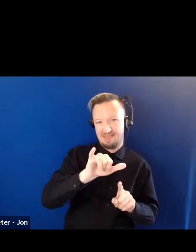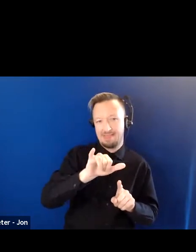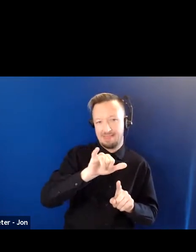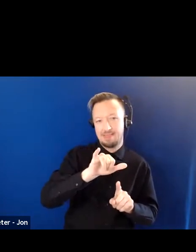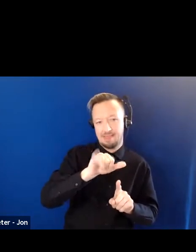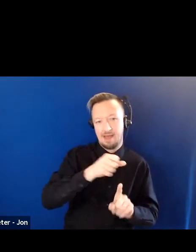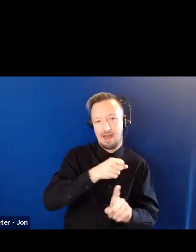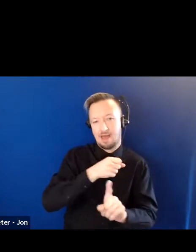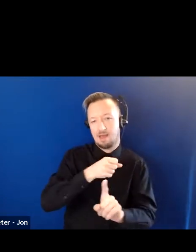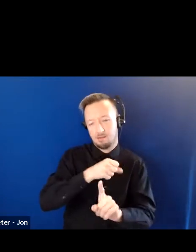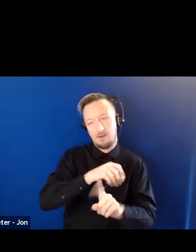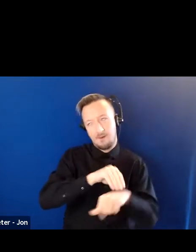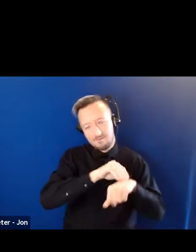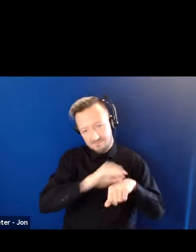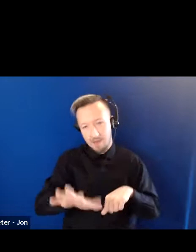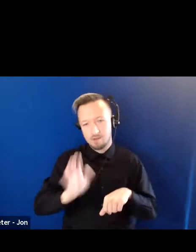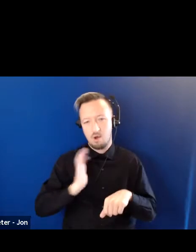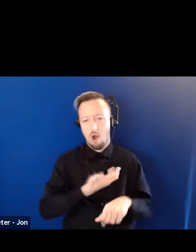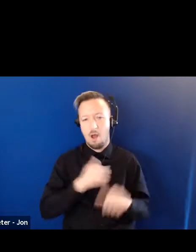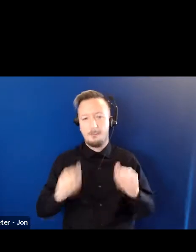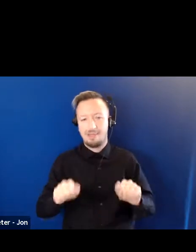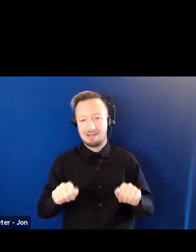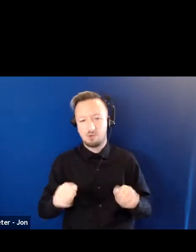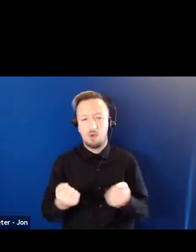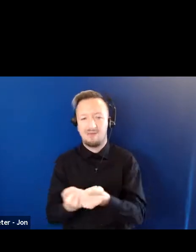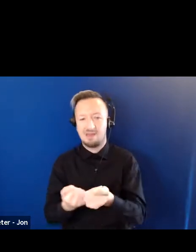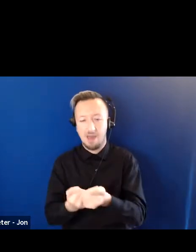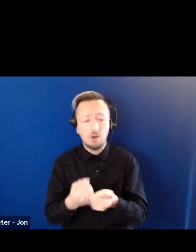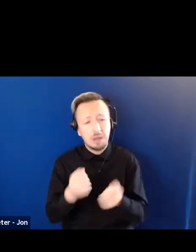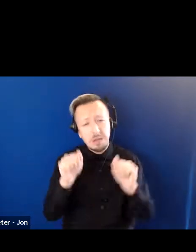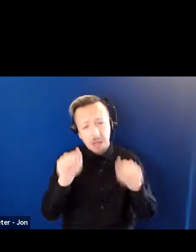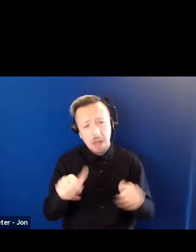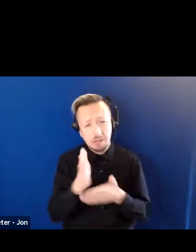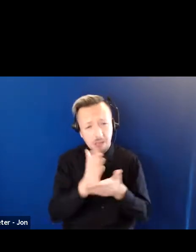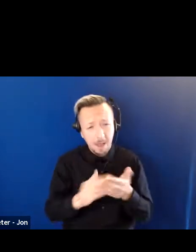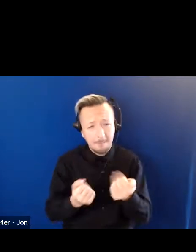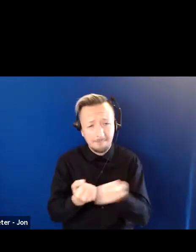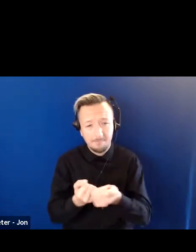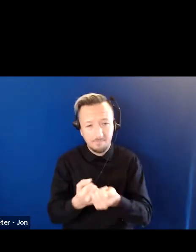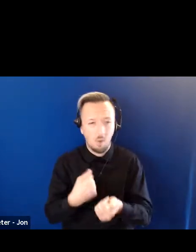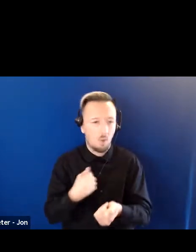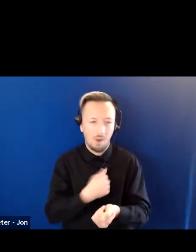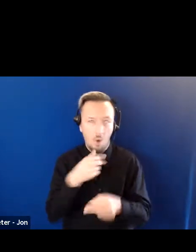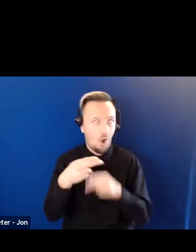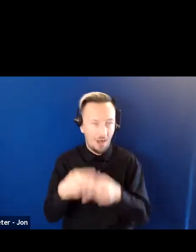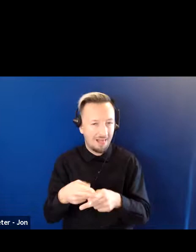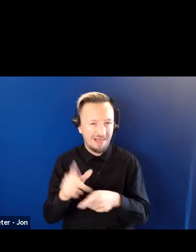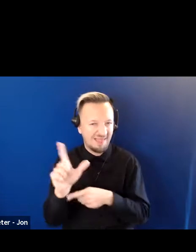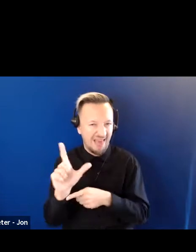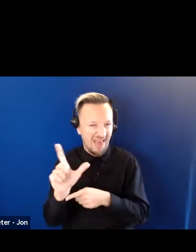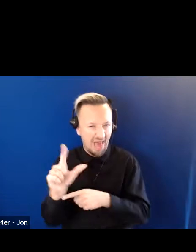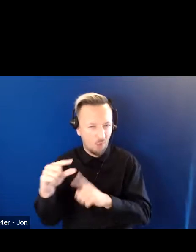advocate. Of course, you can do some advocating, or we don't call it the L word, we